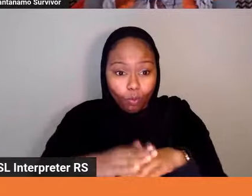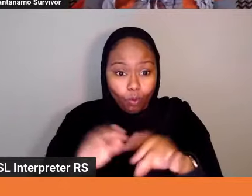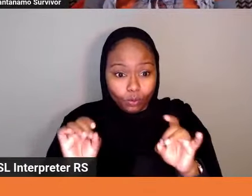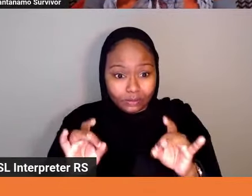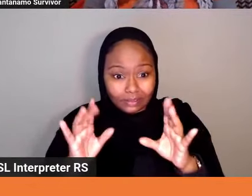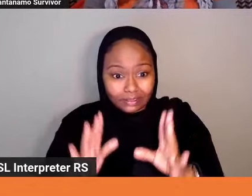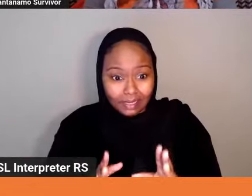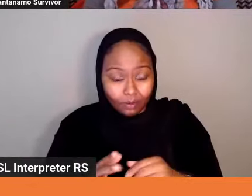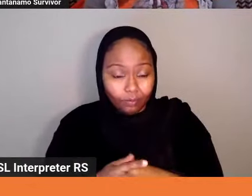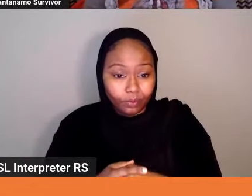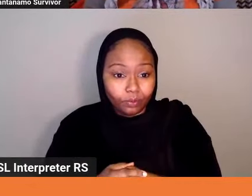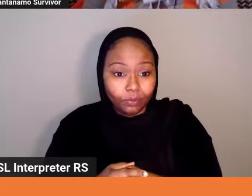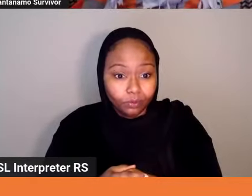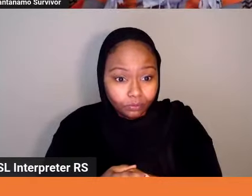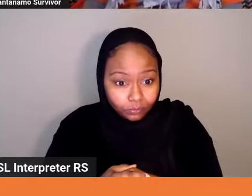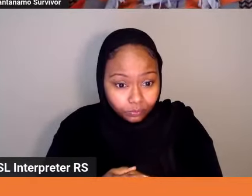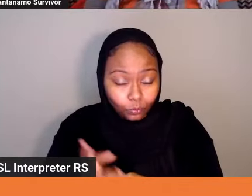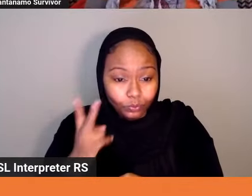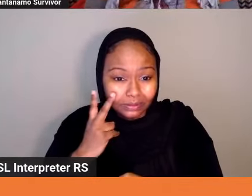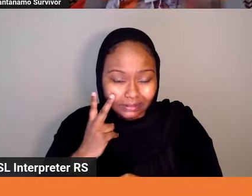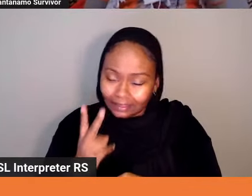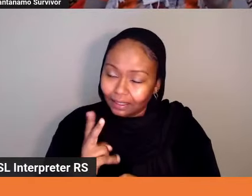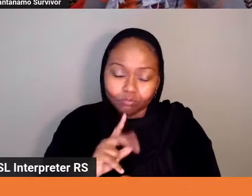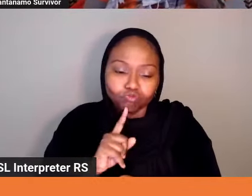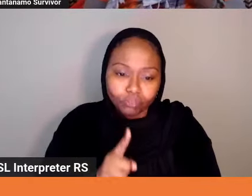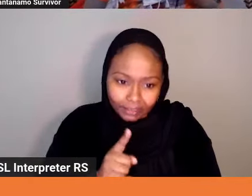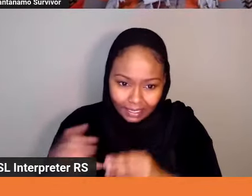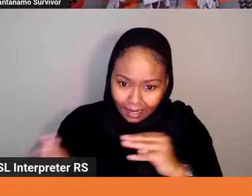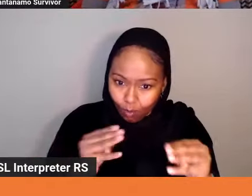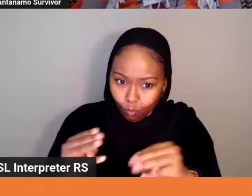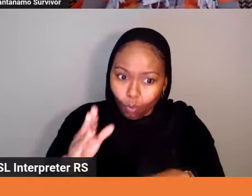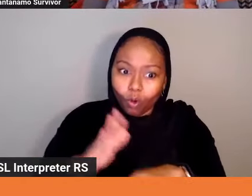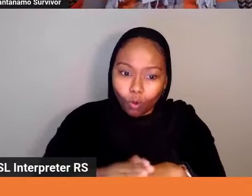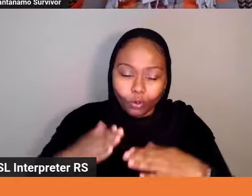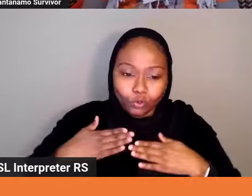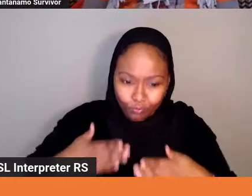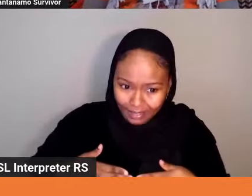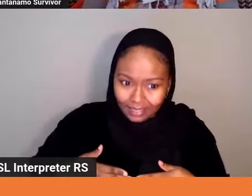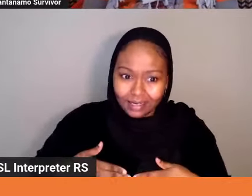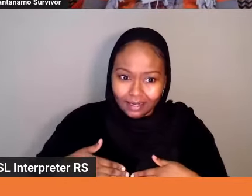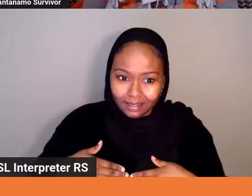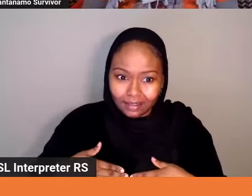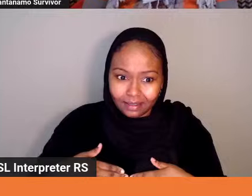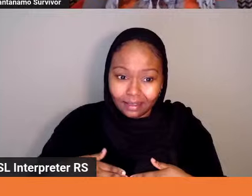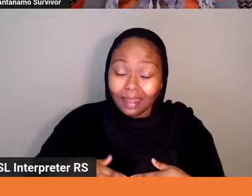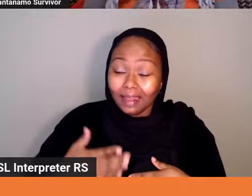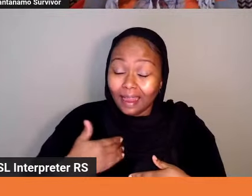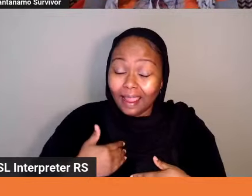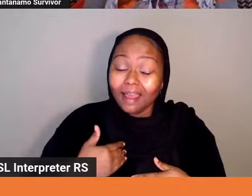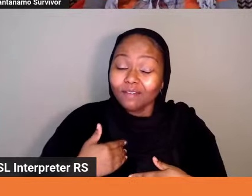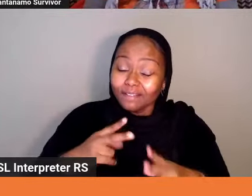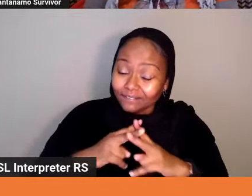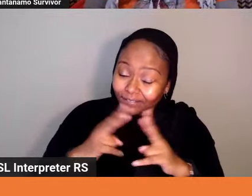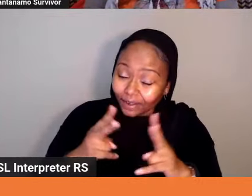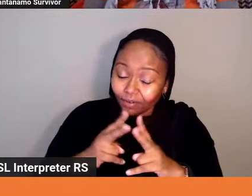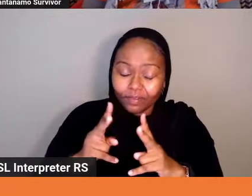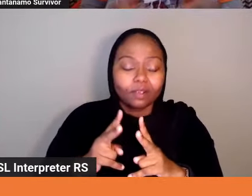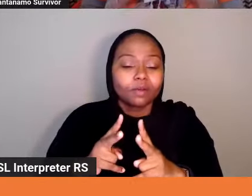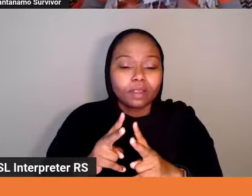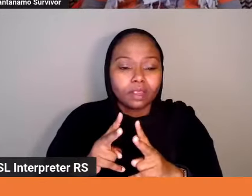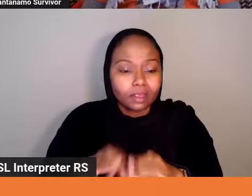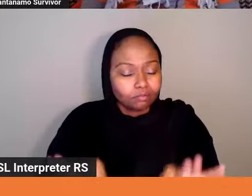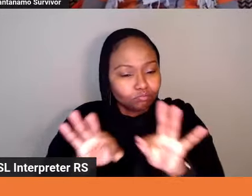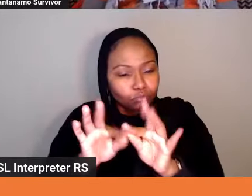we are seeing another war on humanity. I'd like to hide before I answer your question this really important point where, you